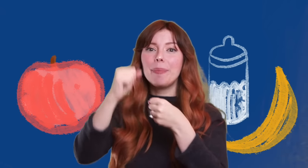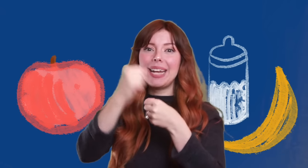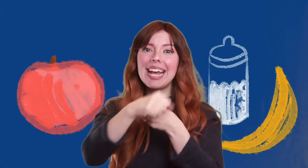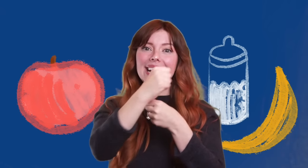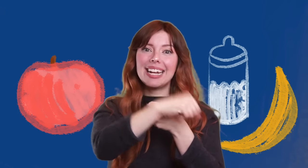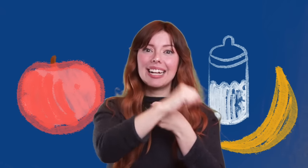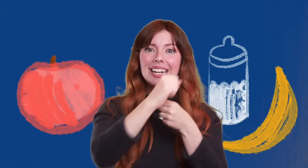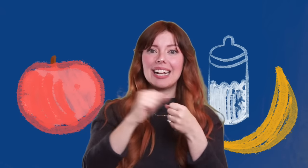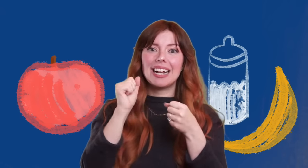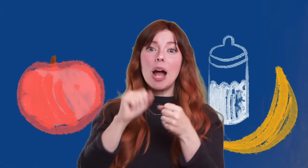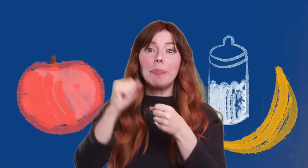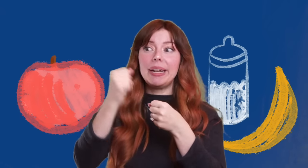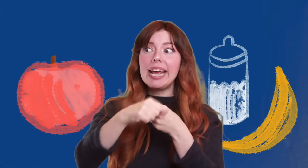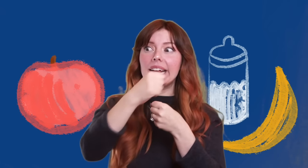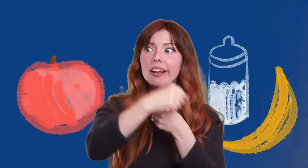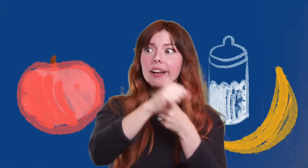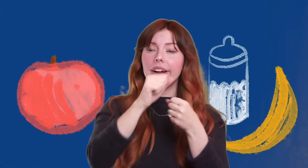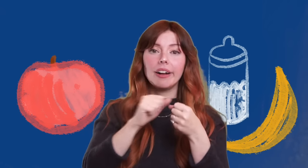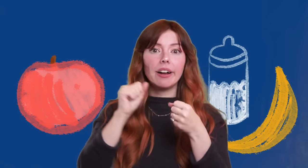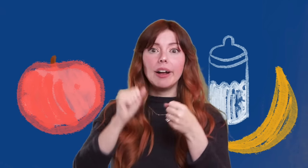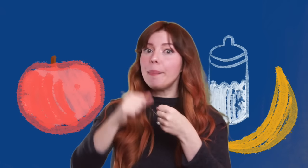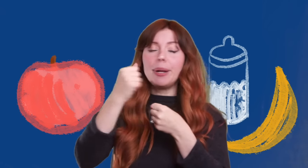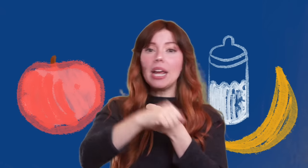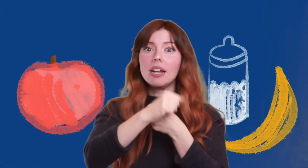banana, banana, banana.